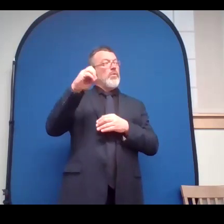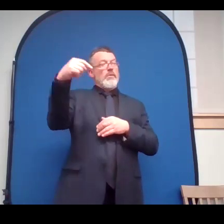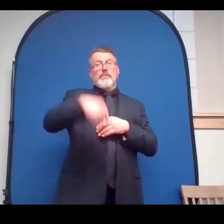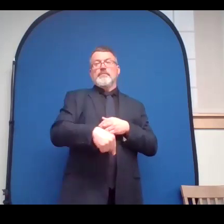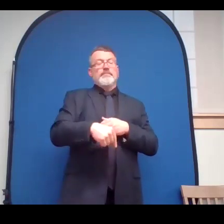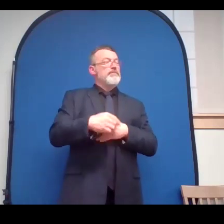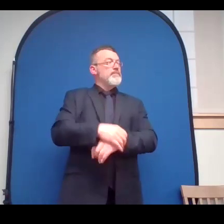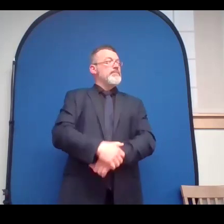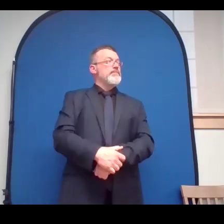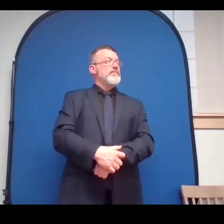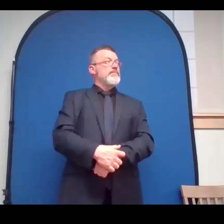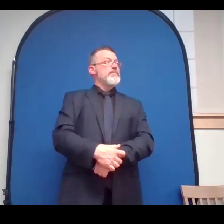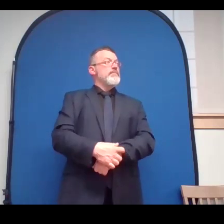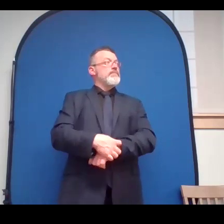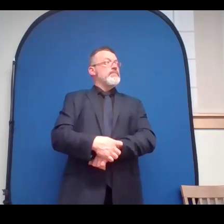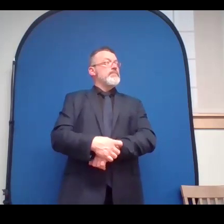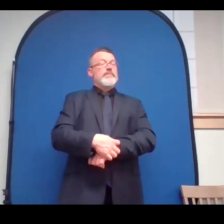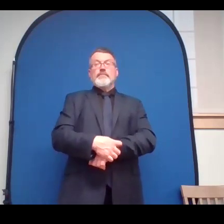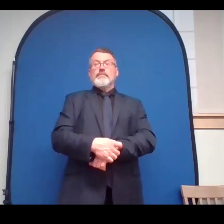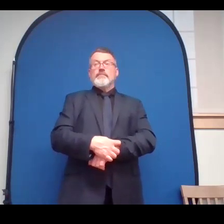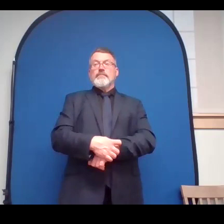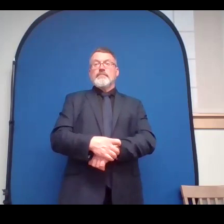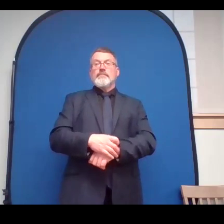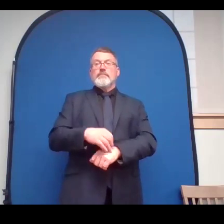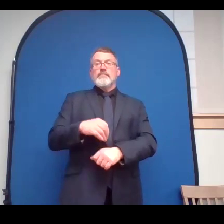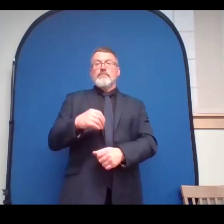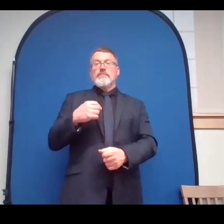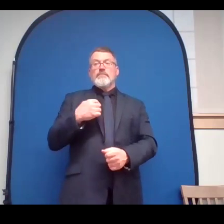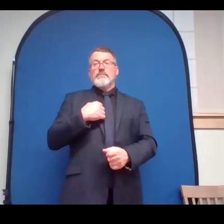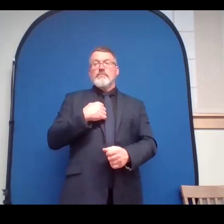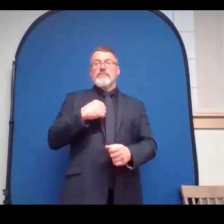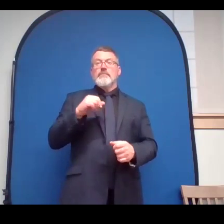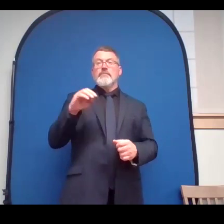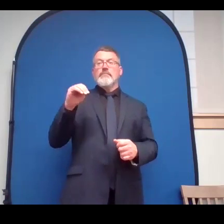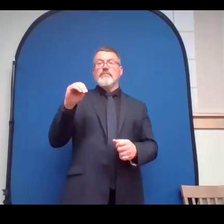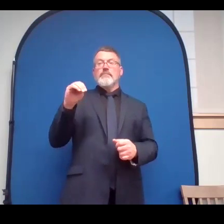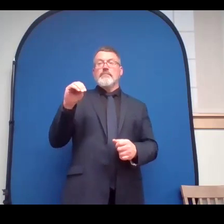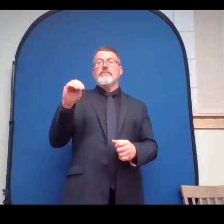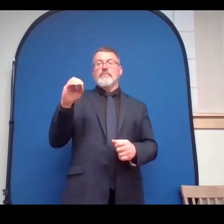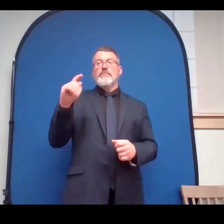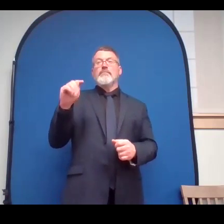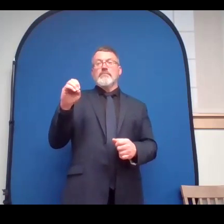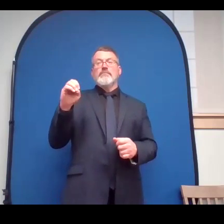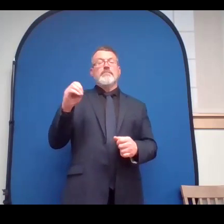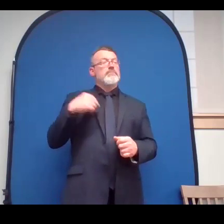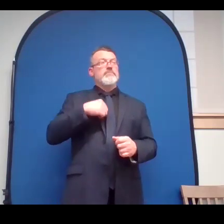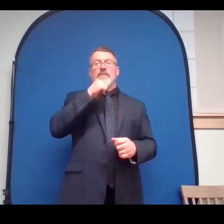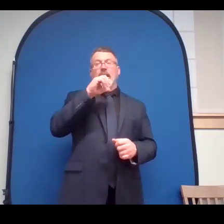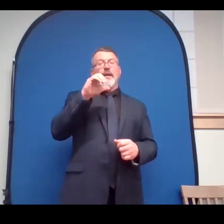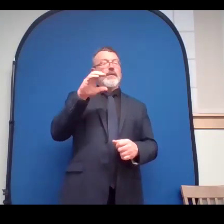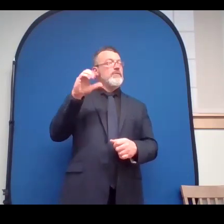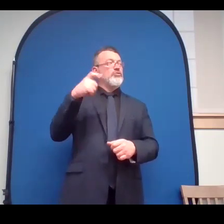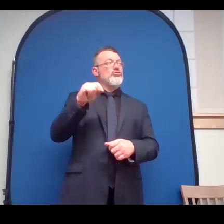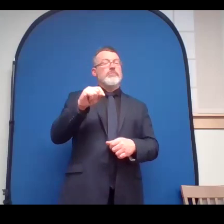Get my sergeants mixed up here. It's quite all right. Thank you very much for your attendance today, and we'll be in touch with you if